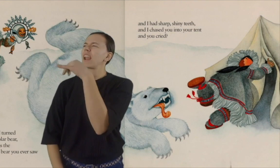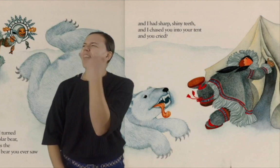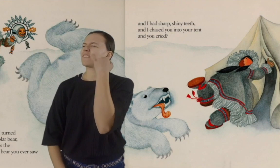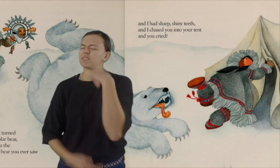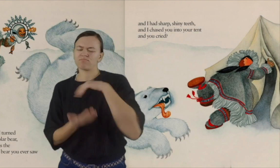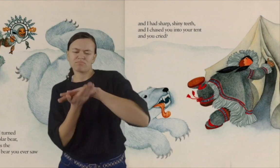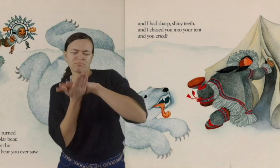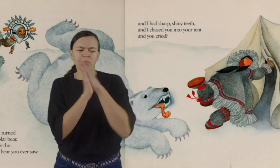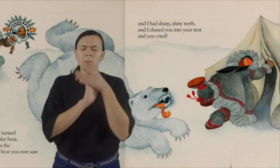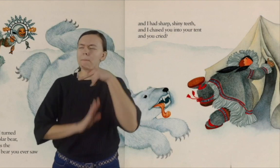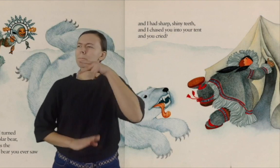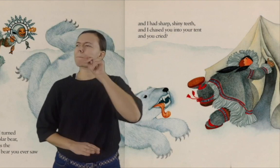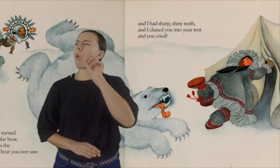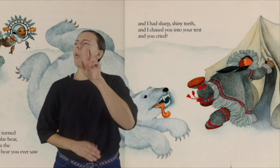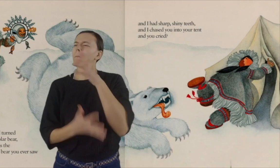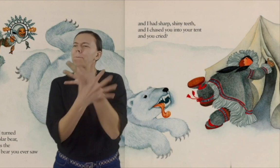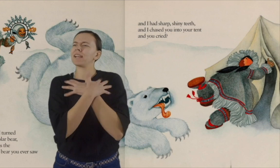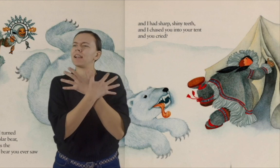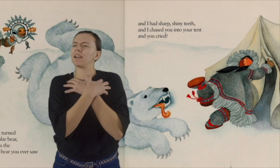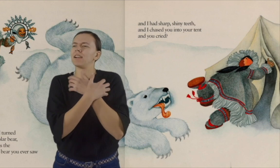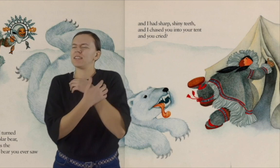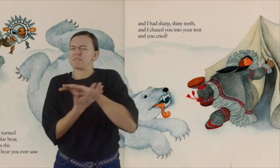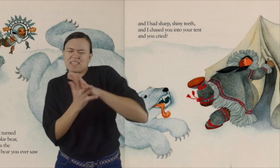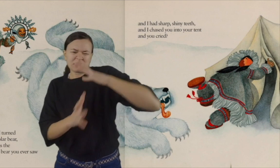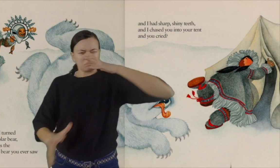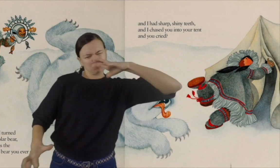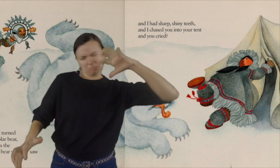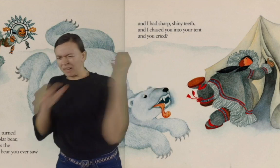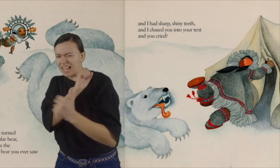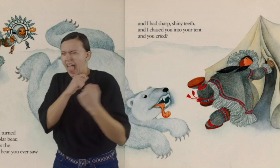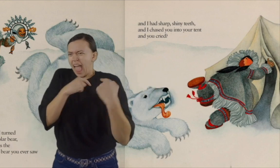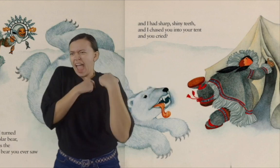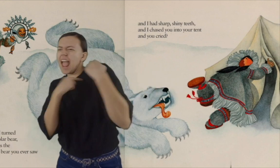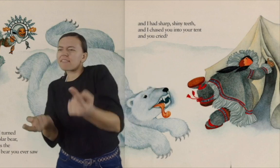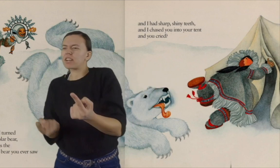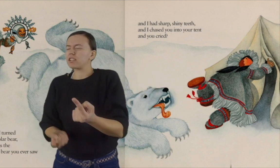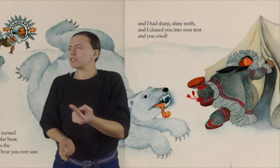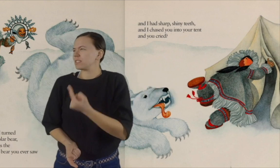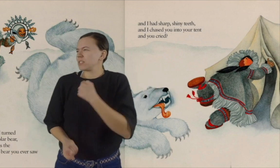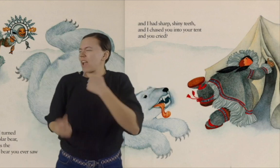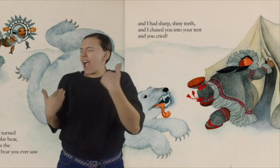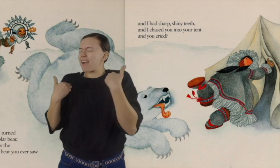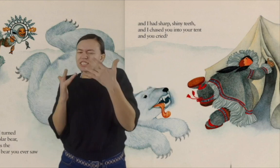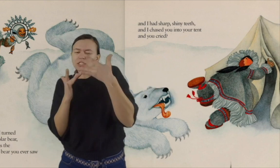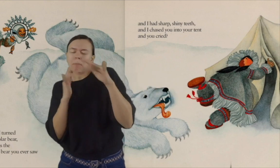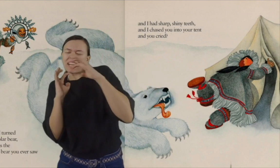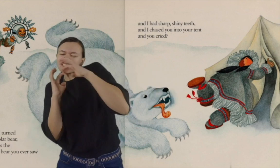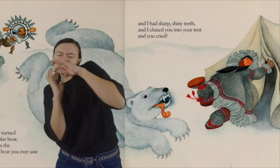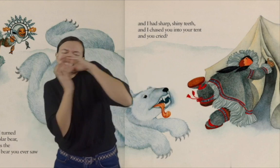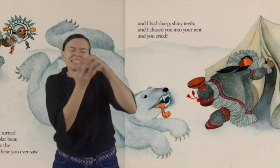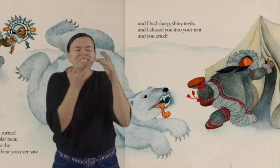What if I turned into a polar bear and I was the meanest bear you ever saw?